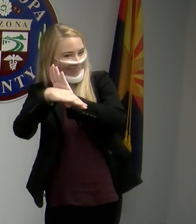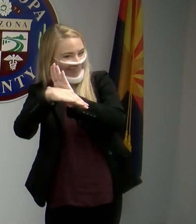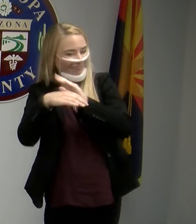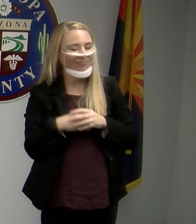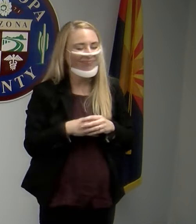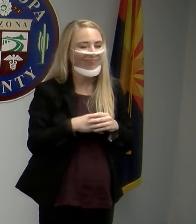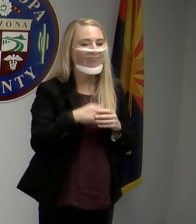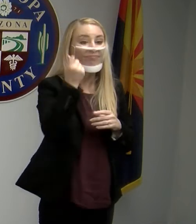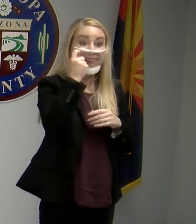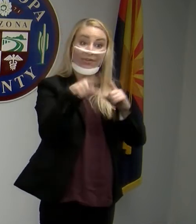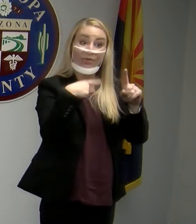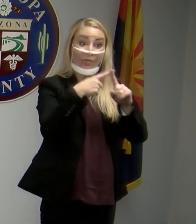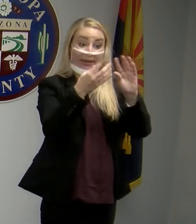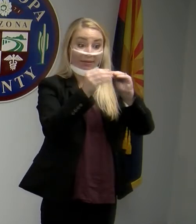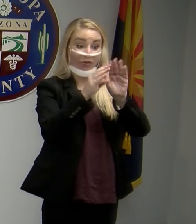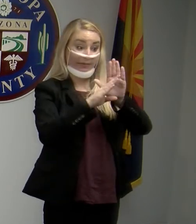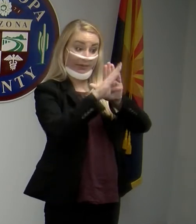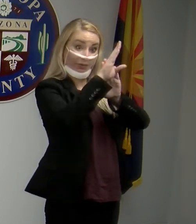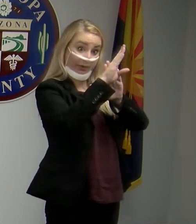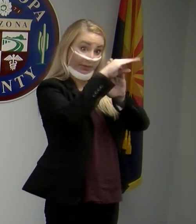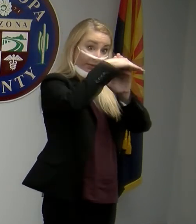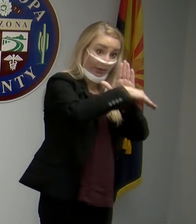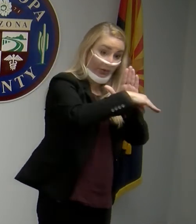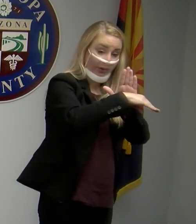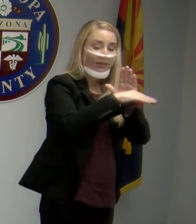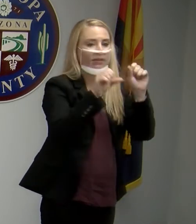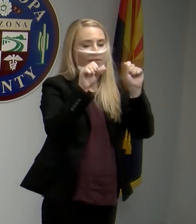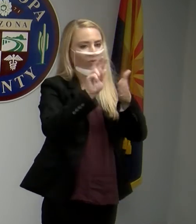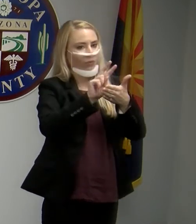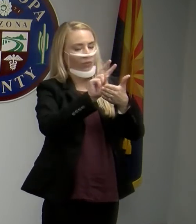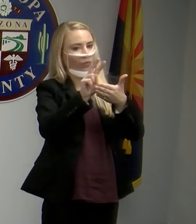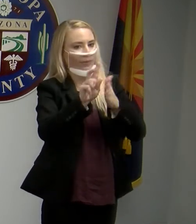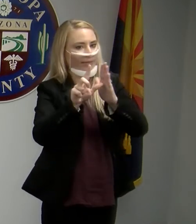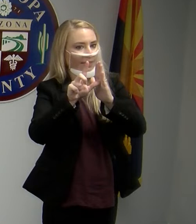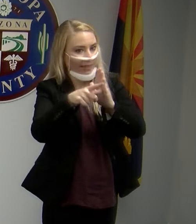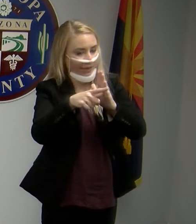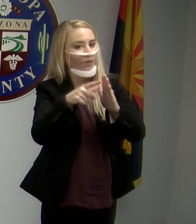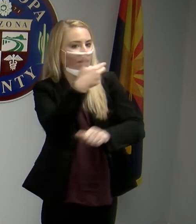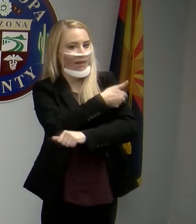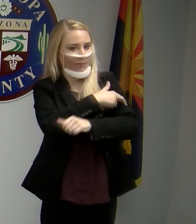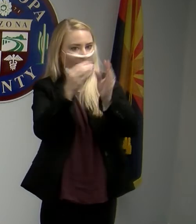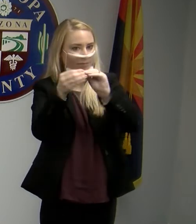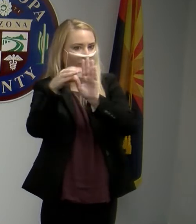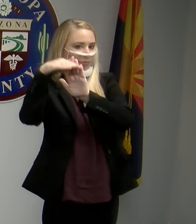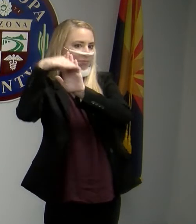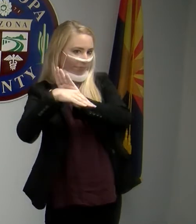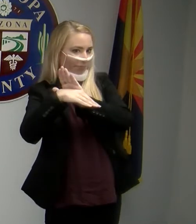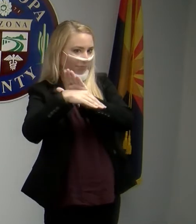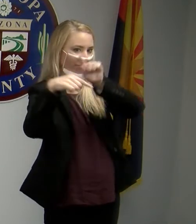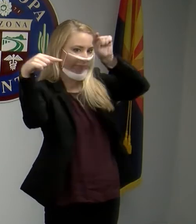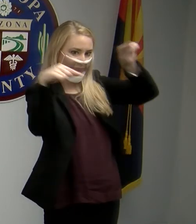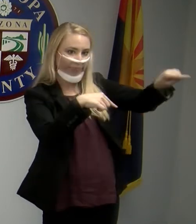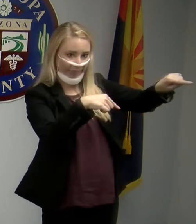and decrease, about 2 weeks after that, we're going to see an increase and decrease in hospitalizations according to what those cases